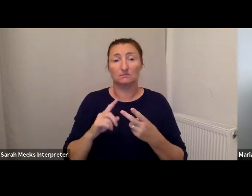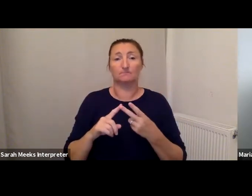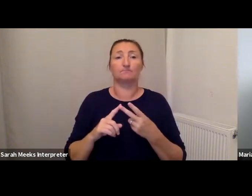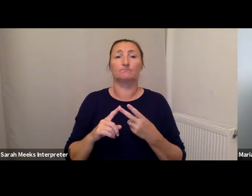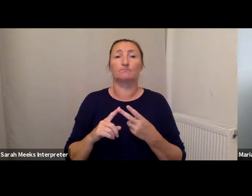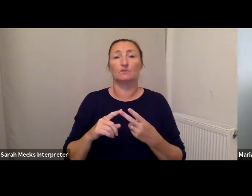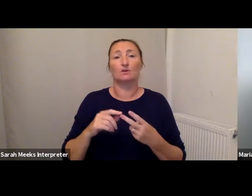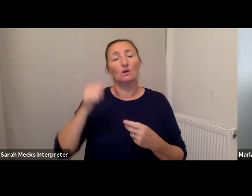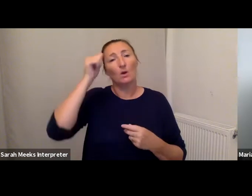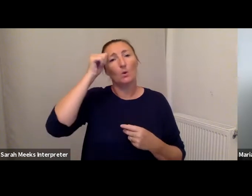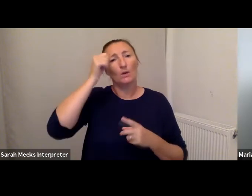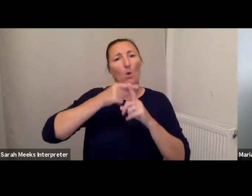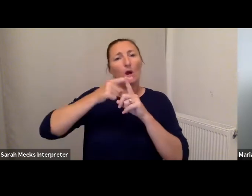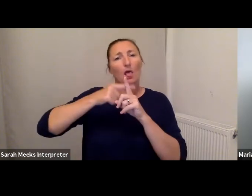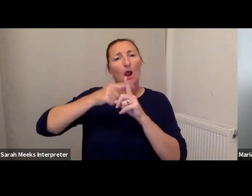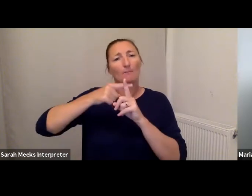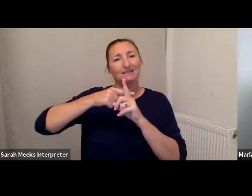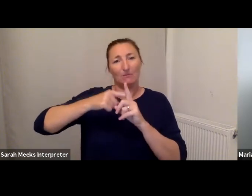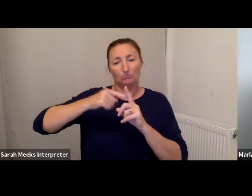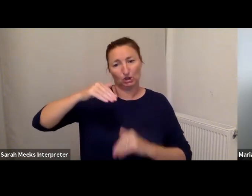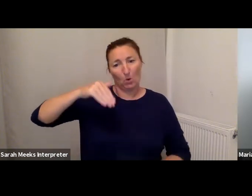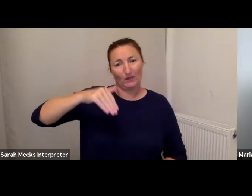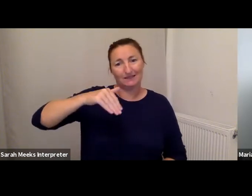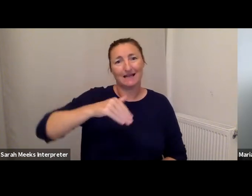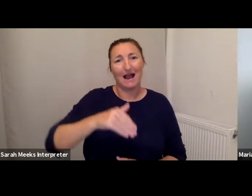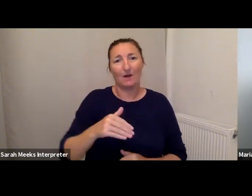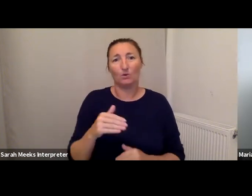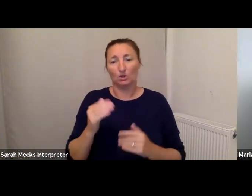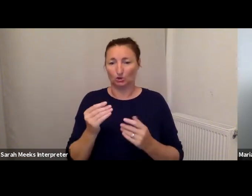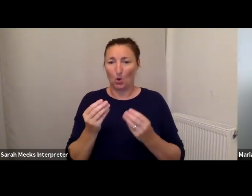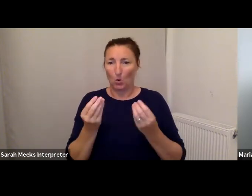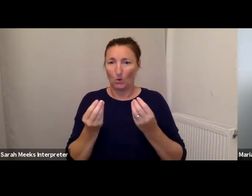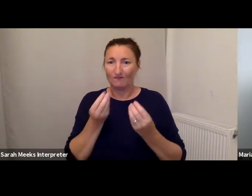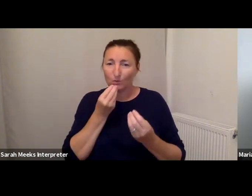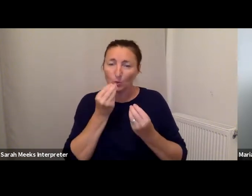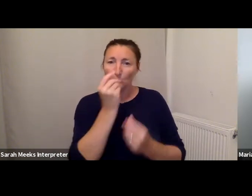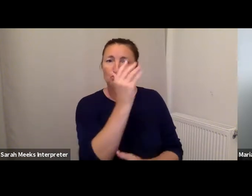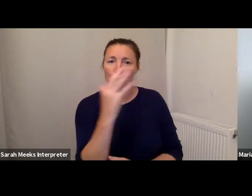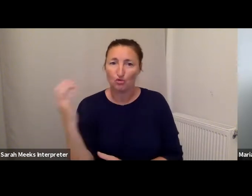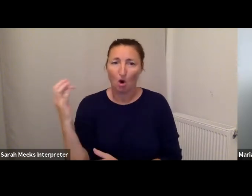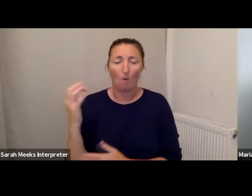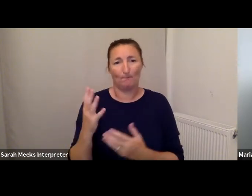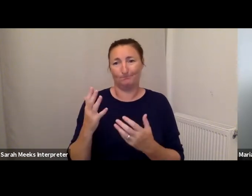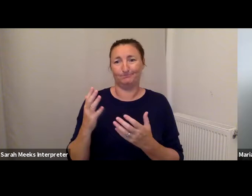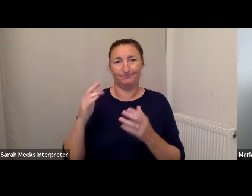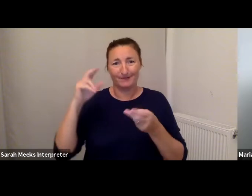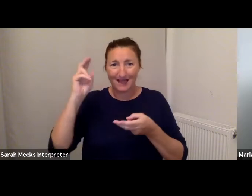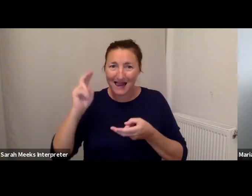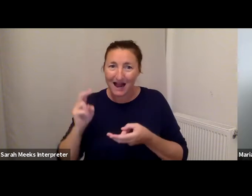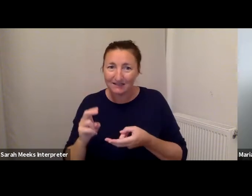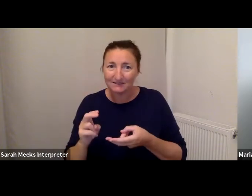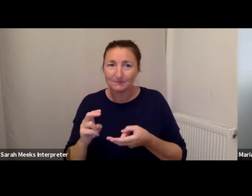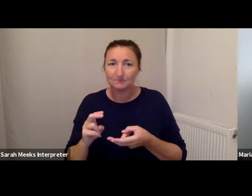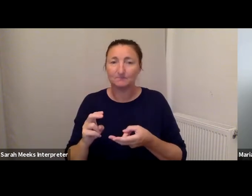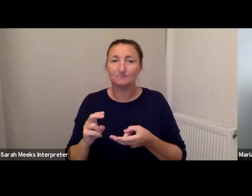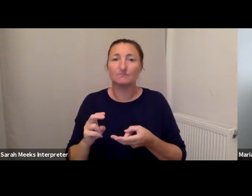reducing yield reductions for crops and increasing extreme weather events. We also know, unfortunately, that there's a lot of extreme weather